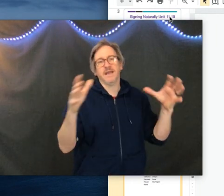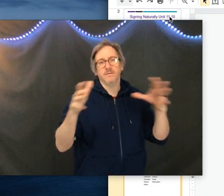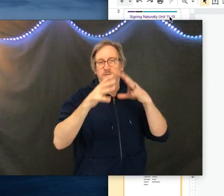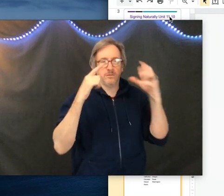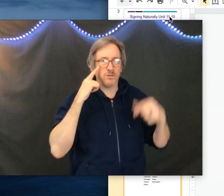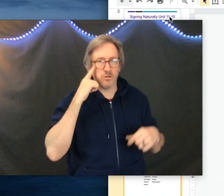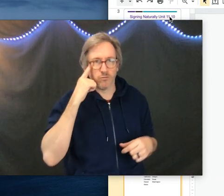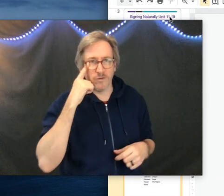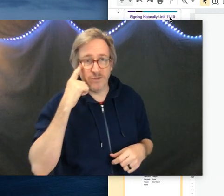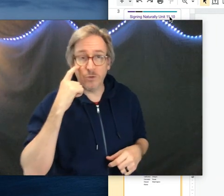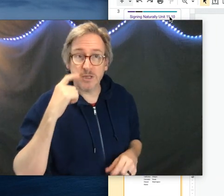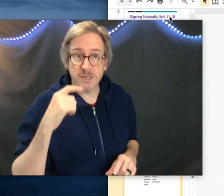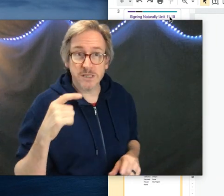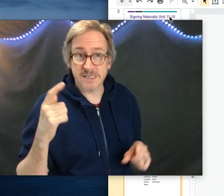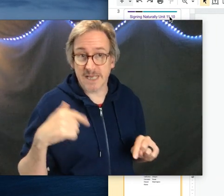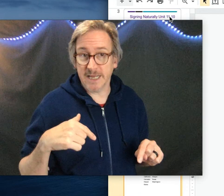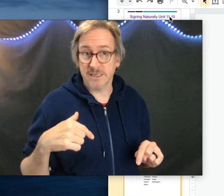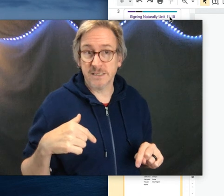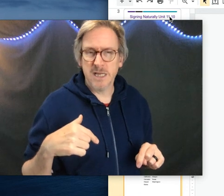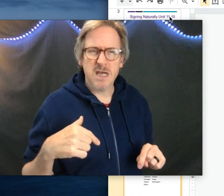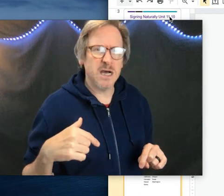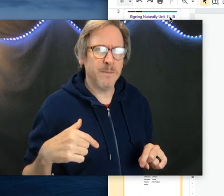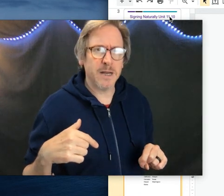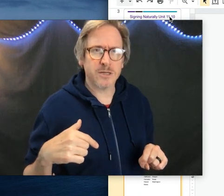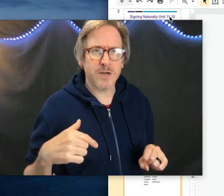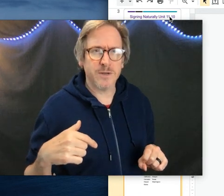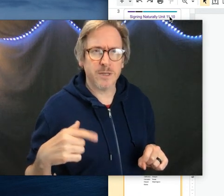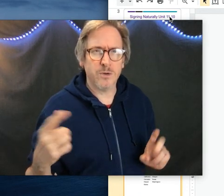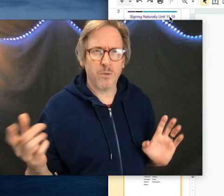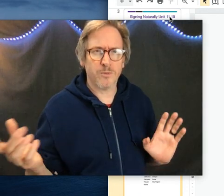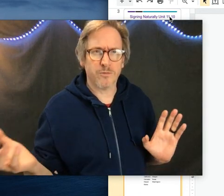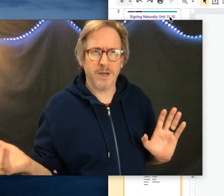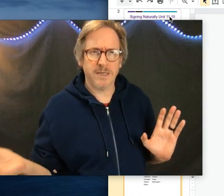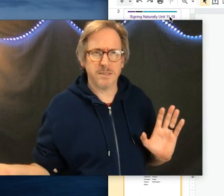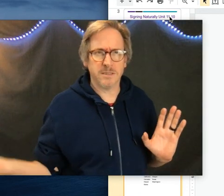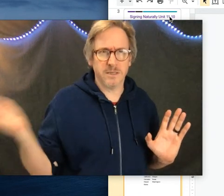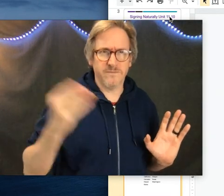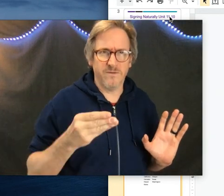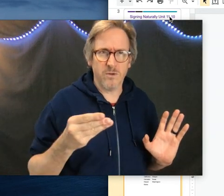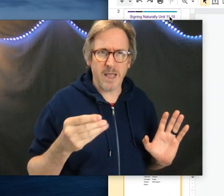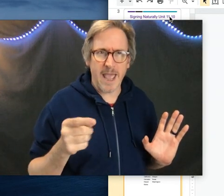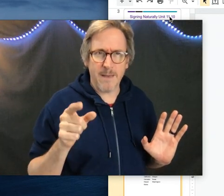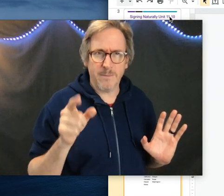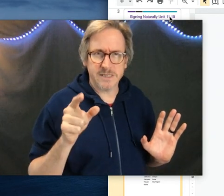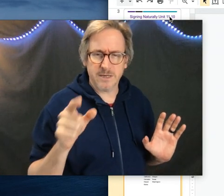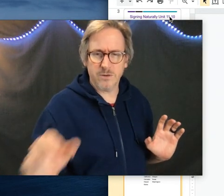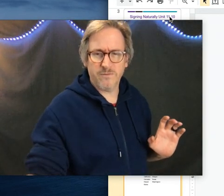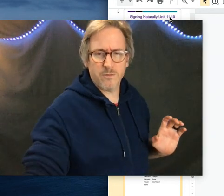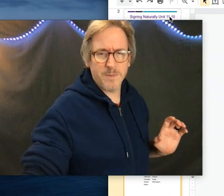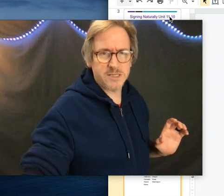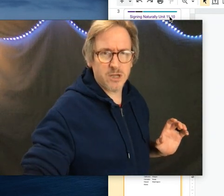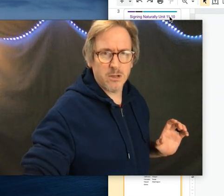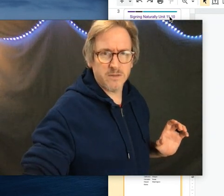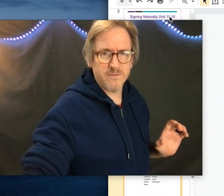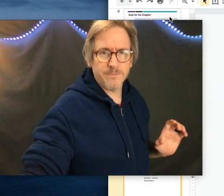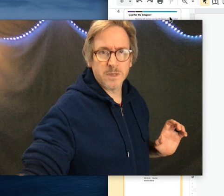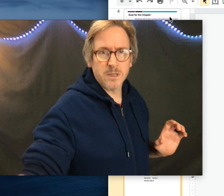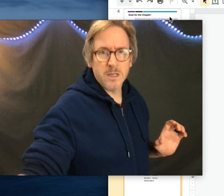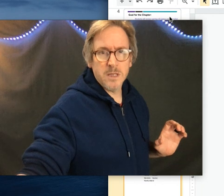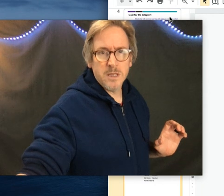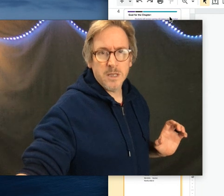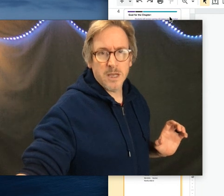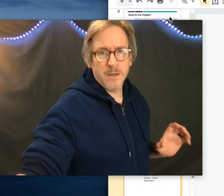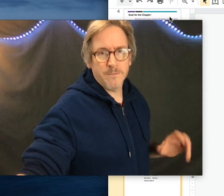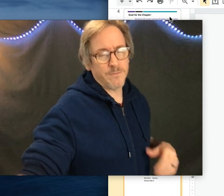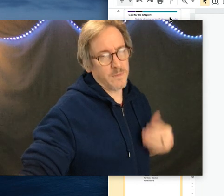And again, review the signs, and I'll try to incorporate the vocab because I don't know if it repeats all of them.